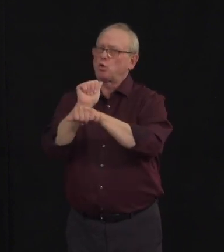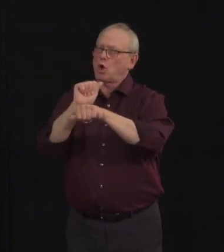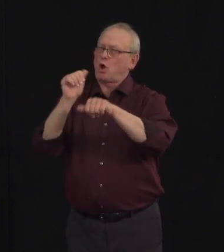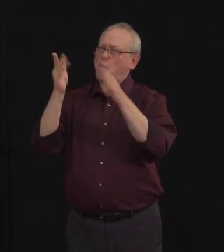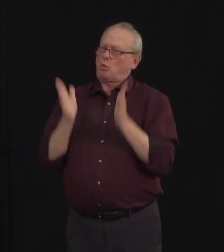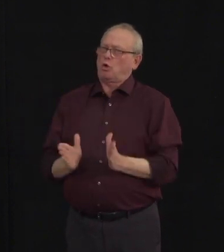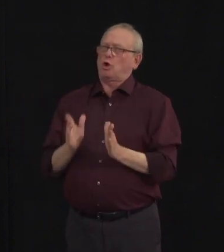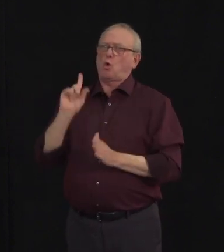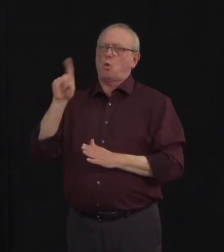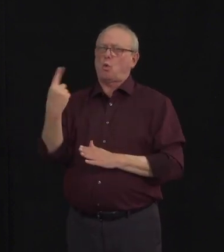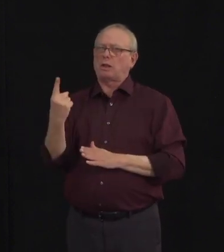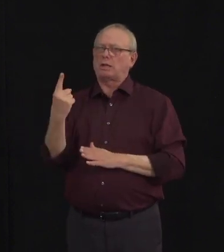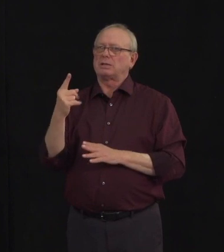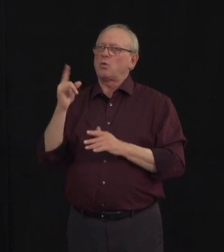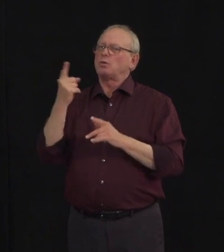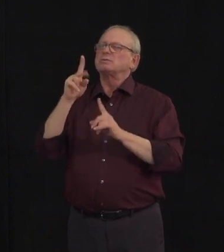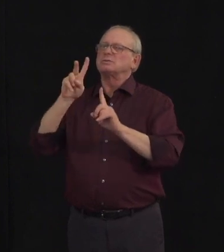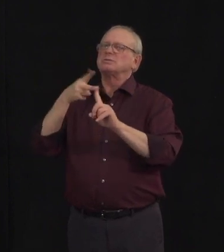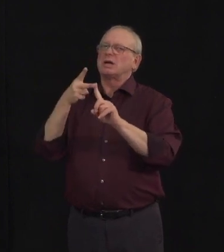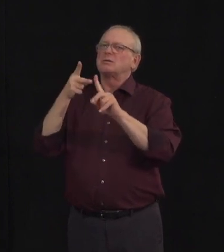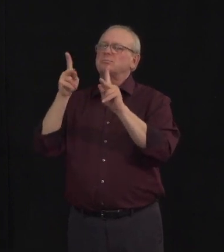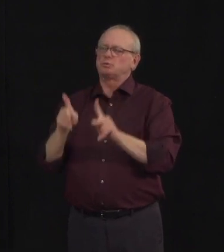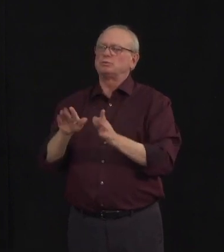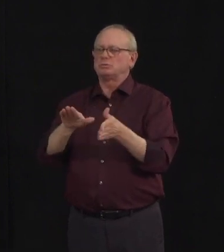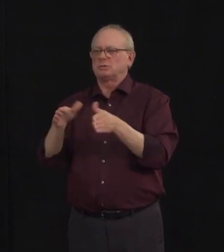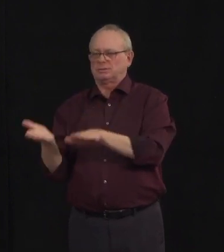at the Cargill facility.